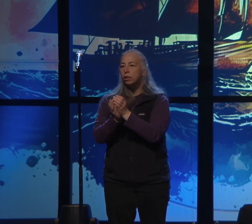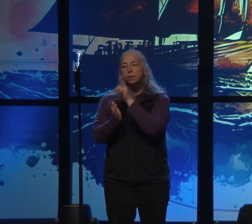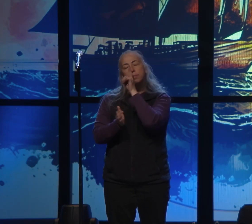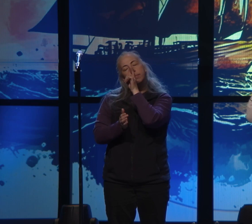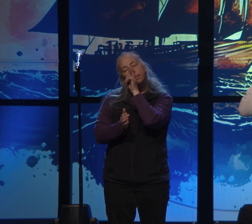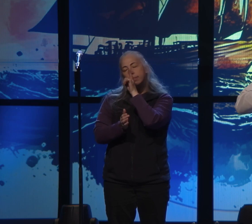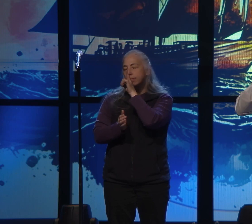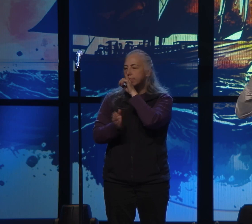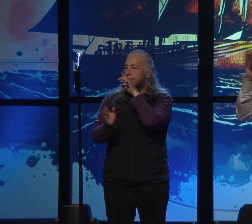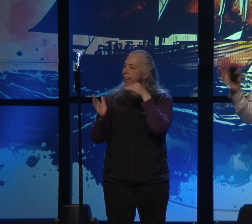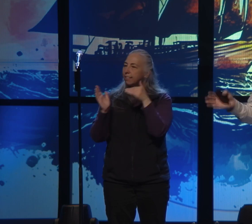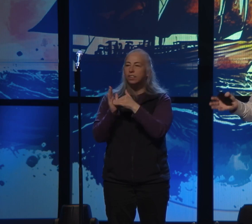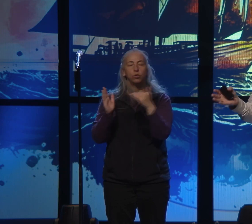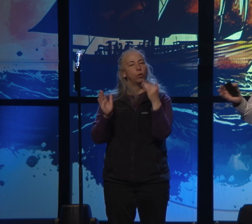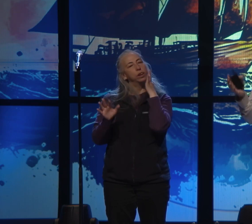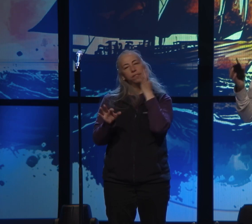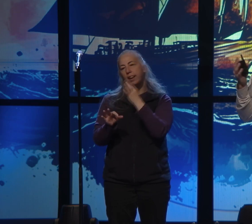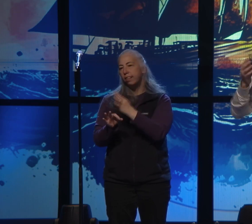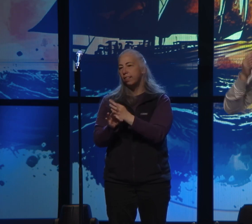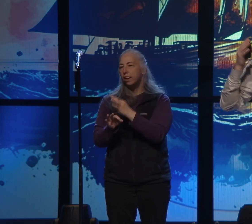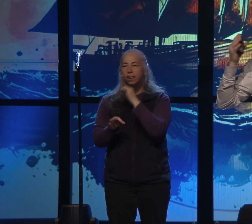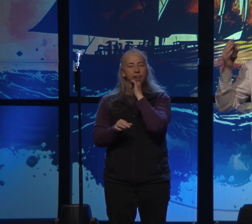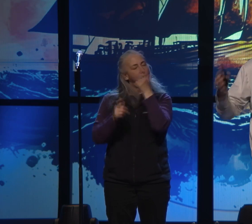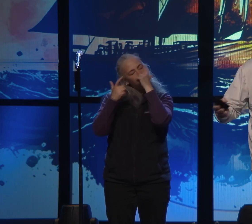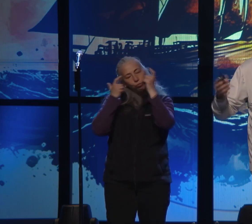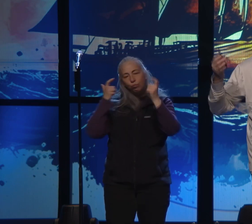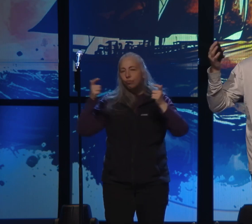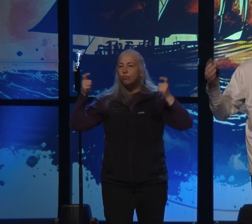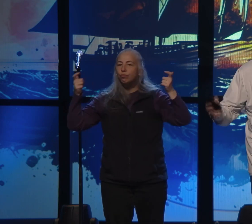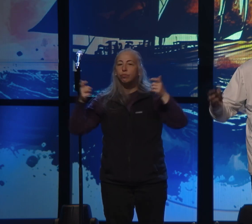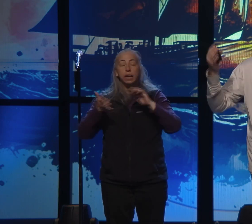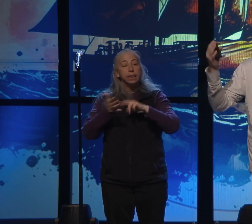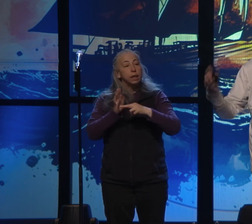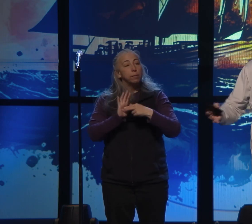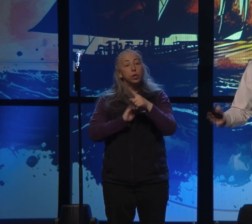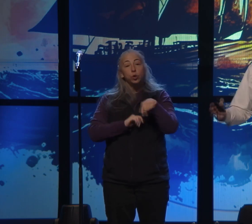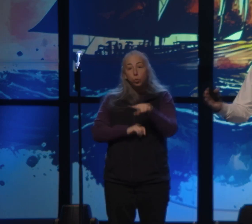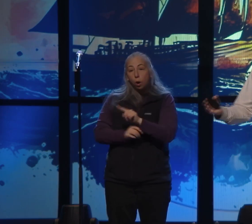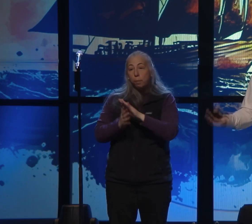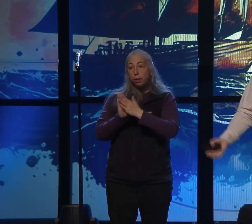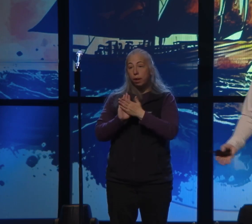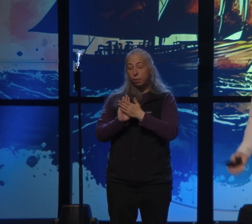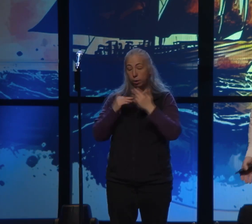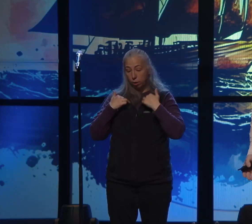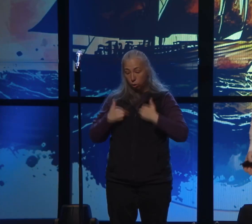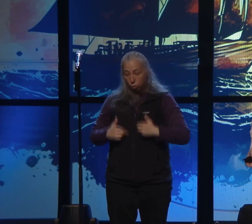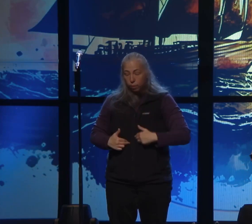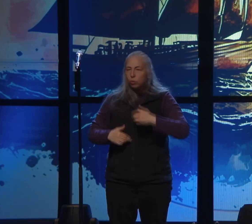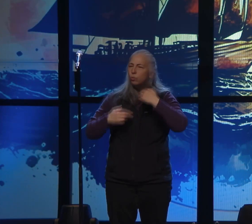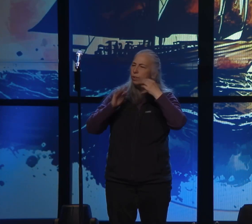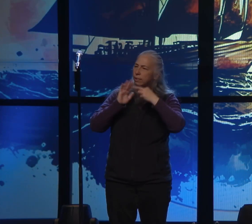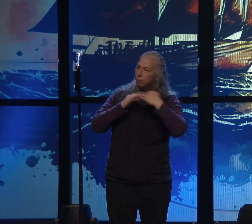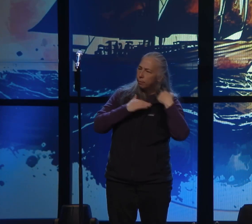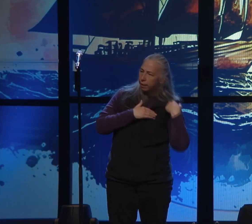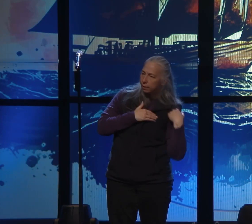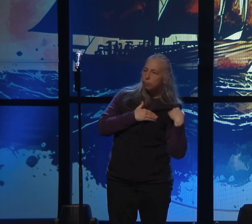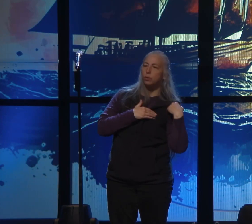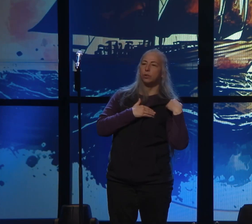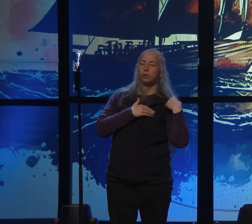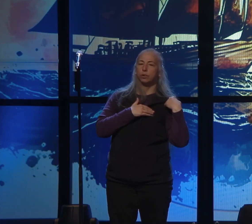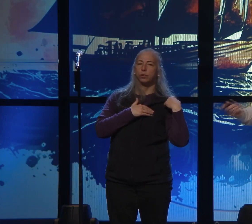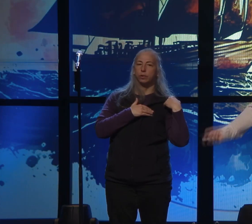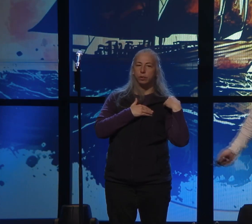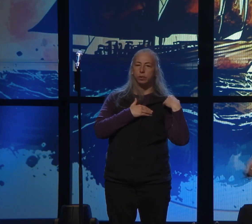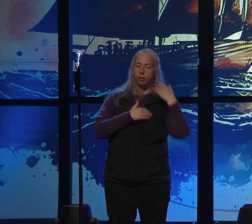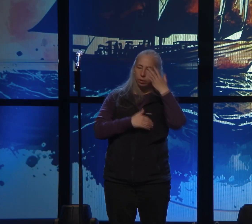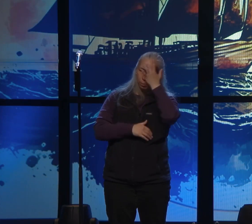You are not being an egomaniac. You are being a responsible, mature human being made in the image of God.